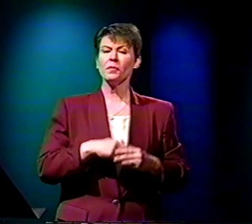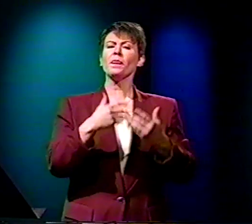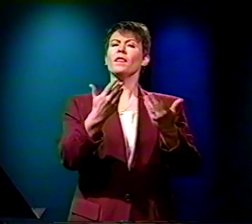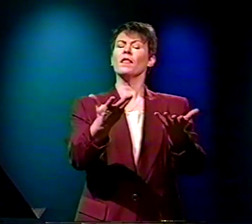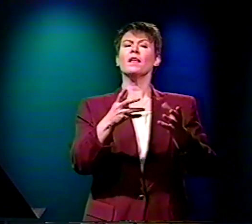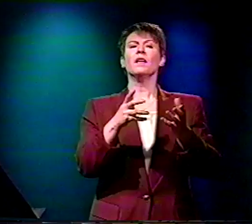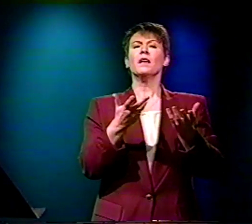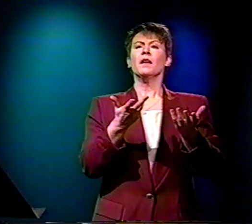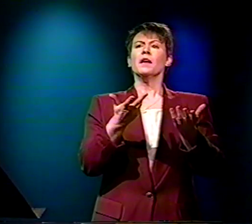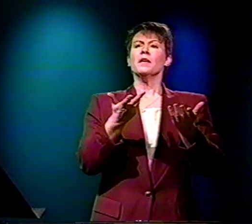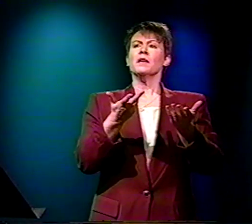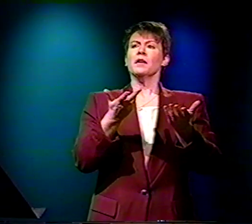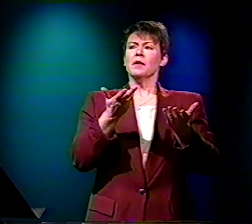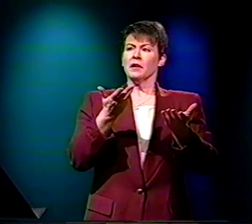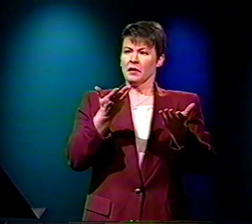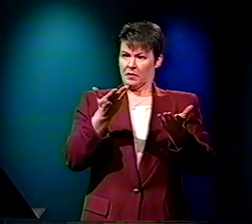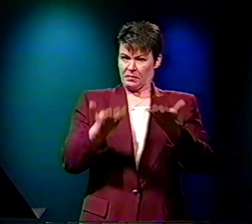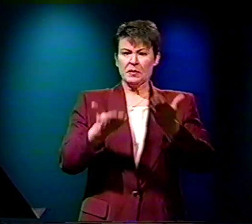effective in my teaching.